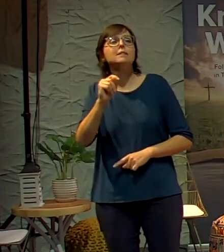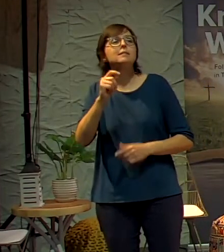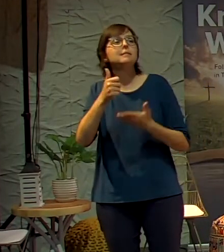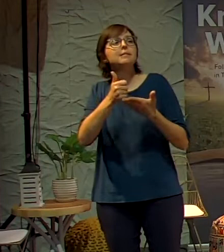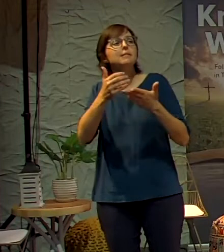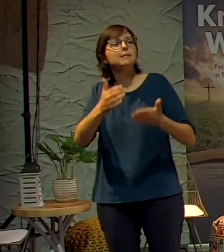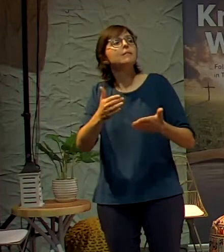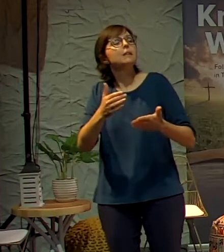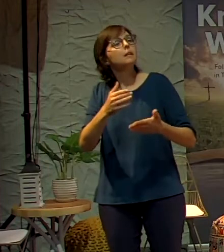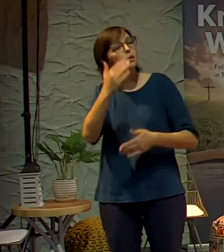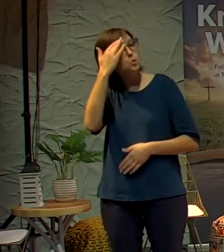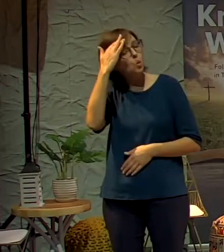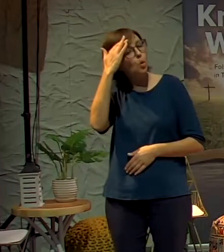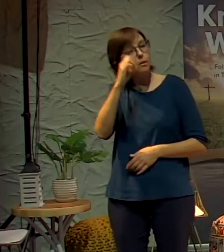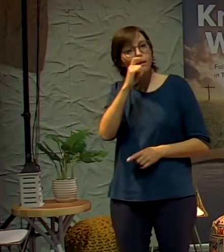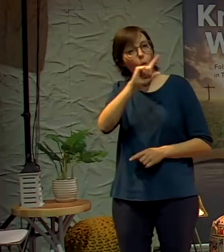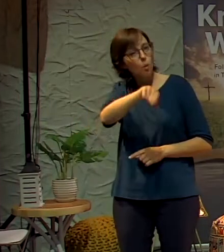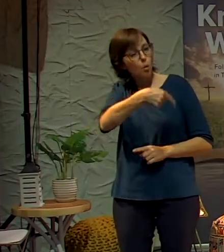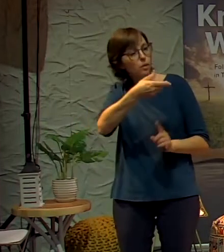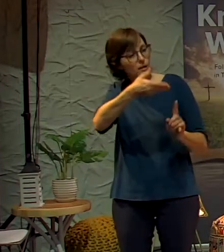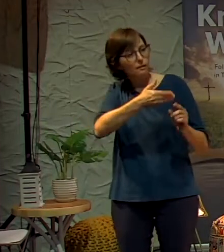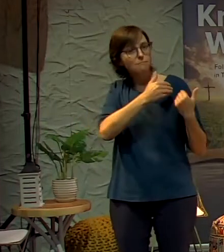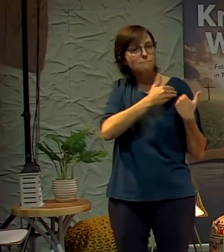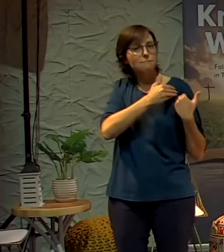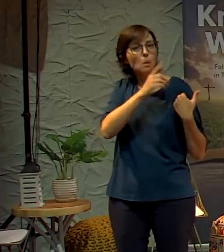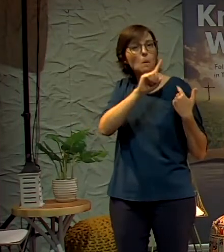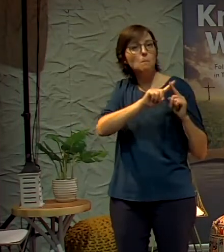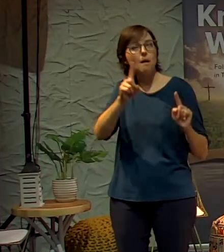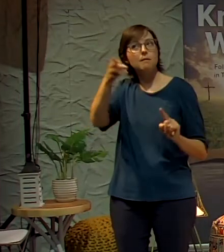harvest, it was not because of him, because of the power of God.